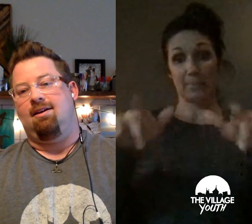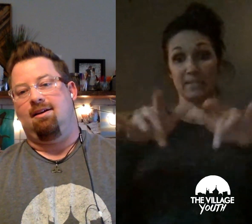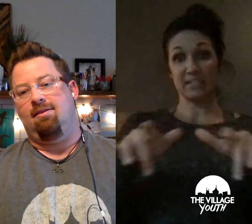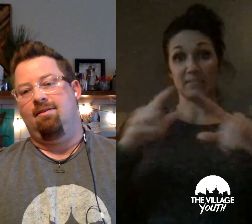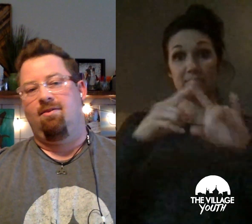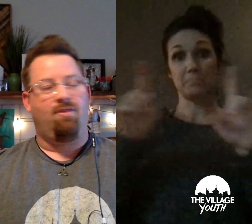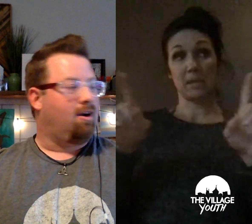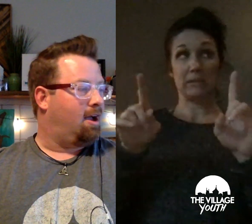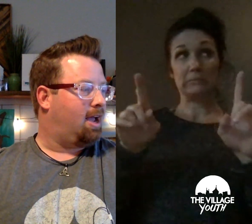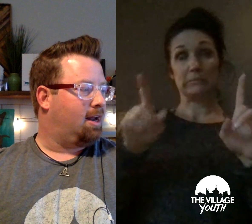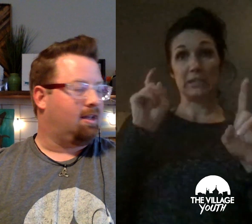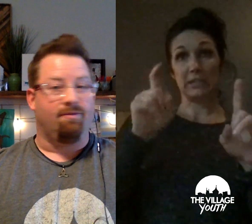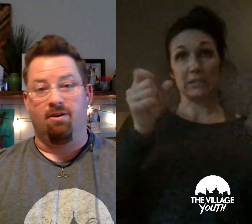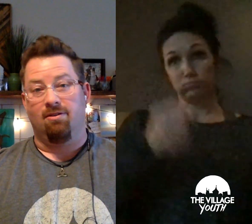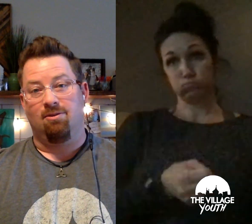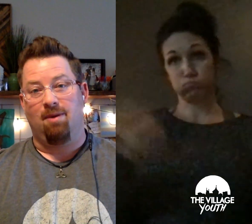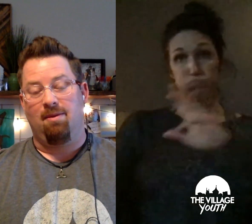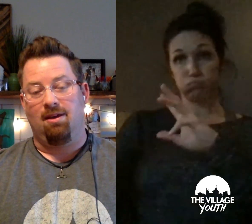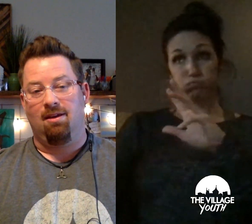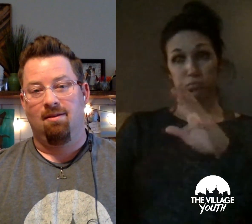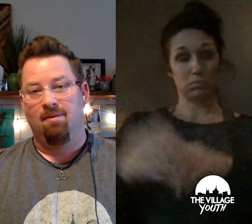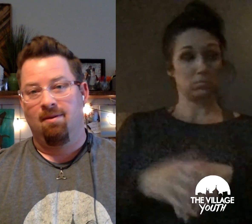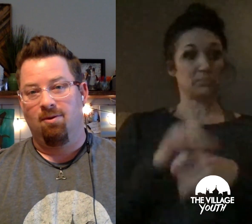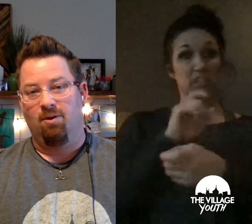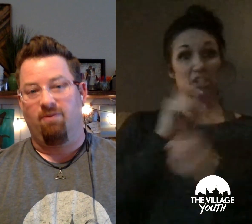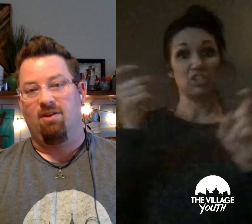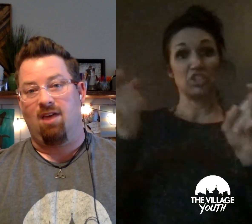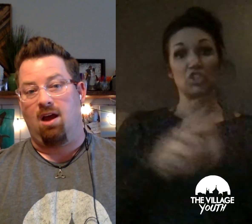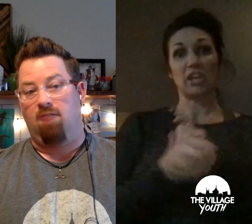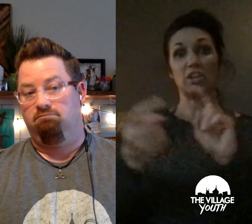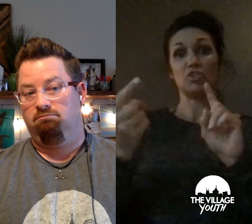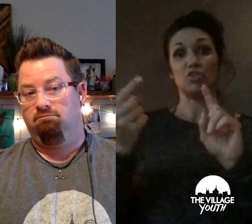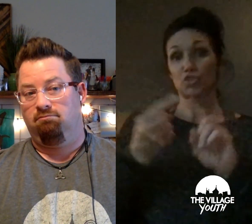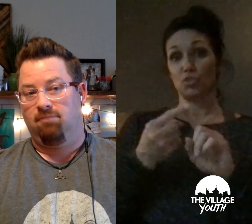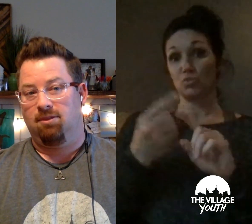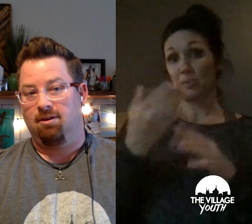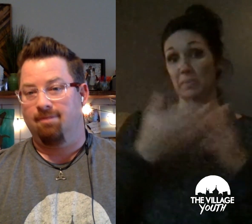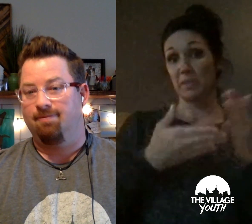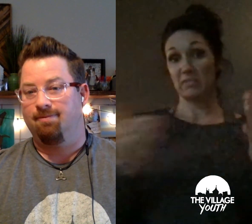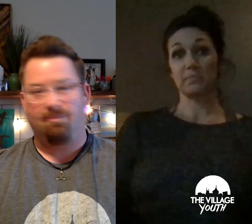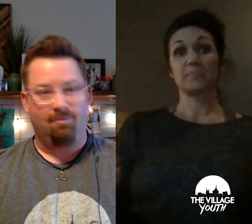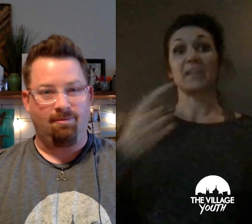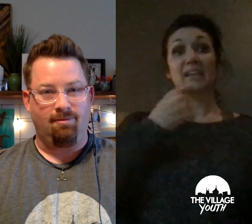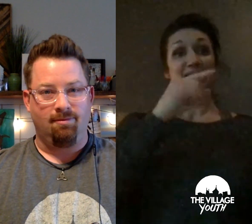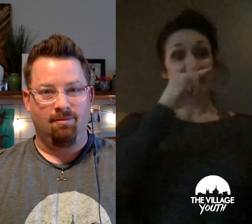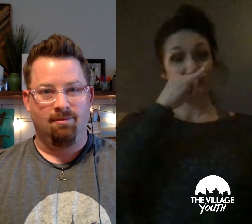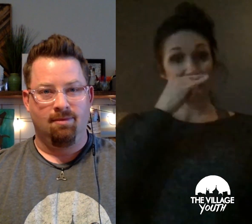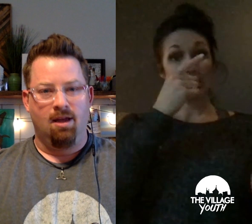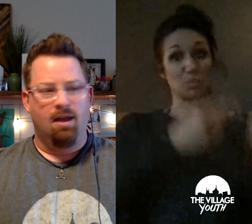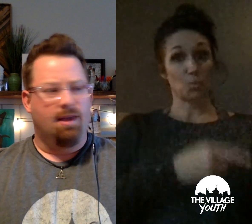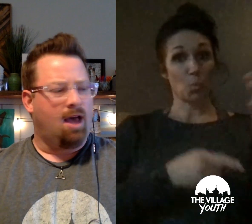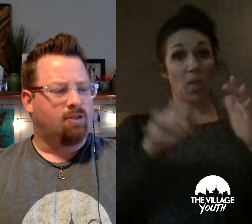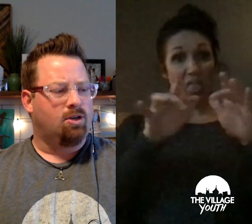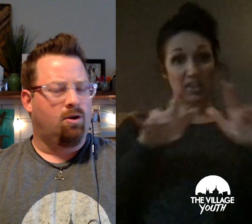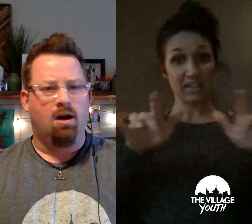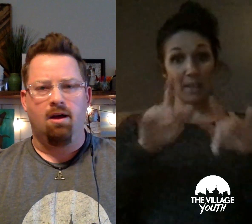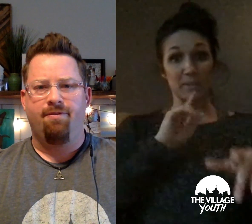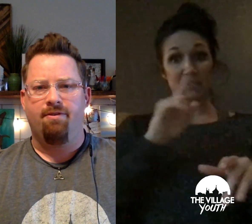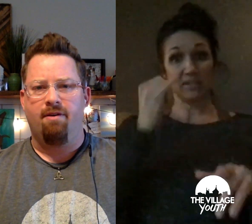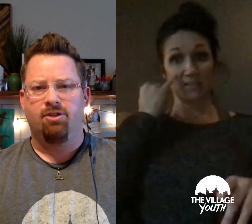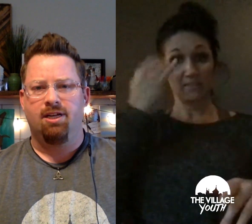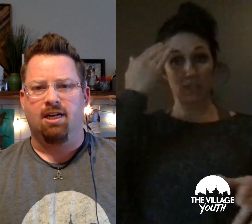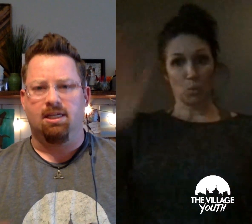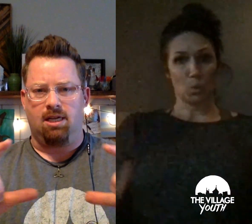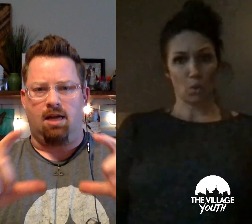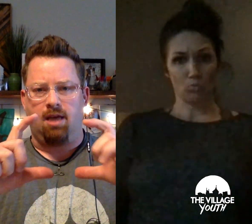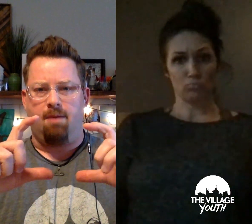need to figure out how to convert. So maybe we can figure that out. Tell So tell the kids what the tape is. I mean, if they don't know, yeah, like, so if